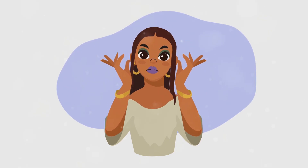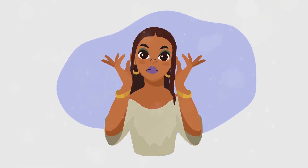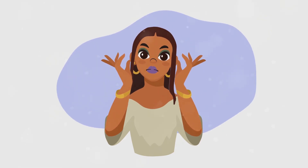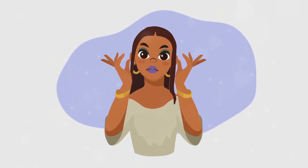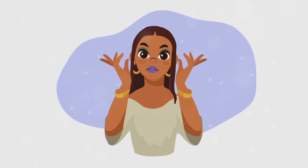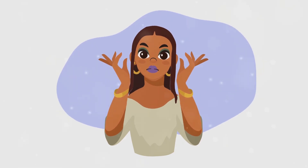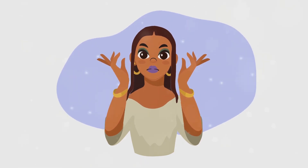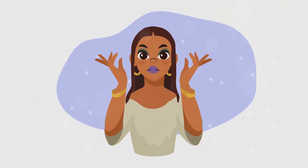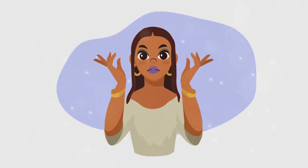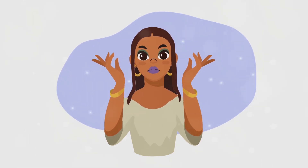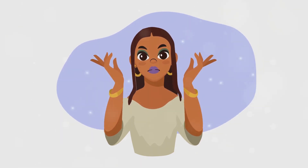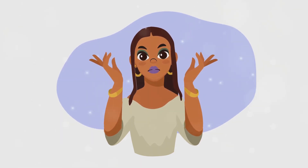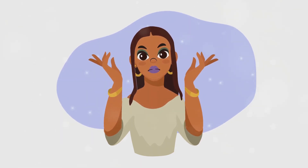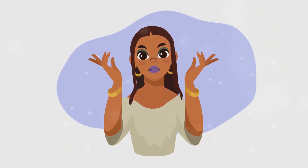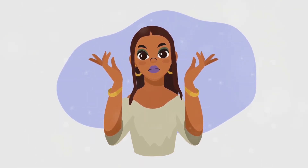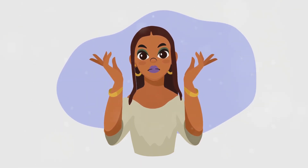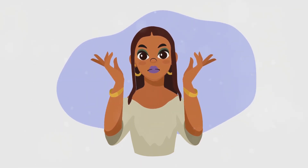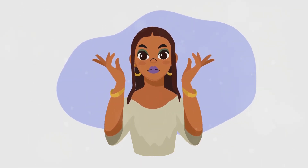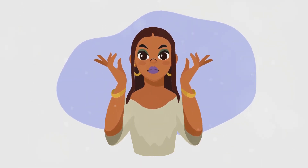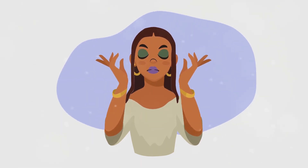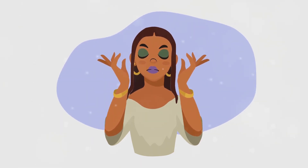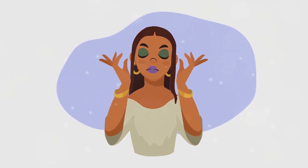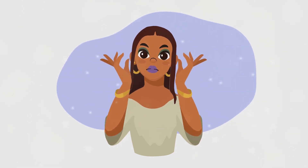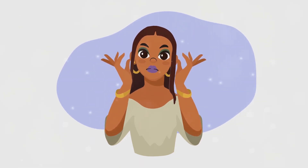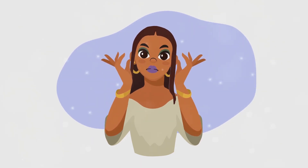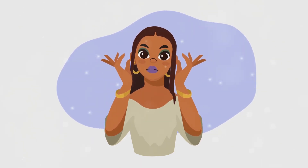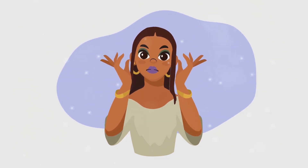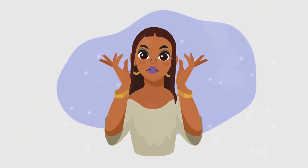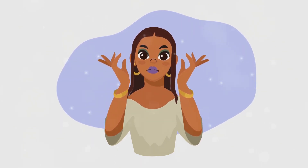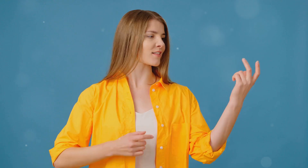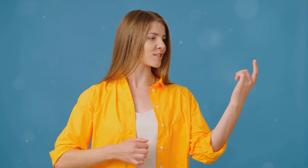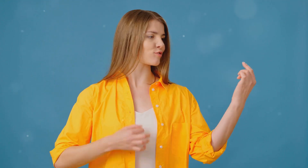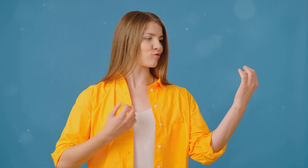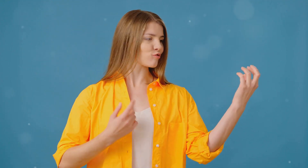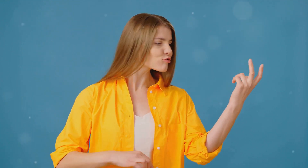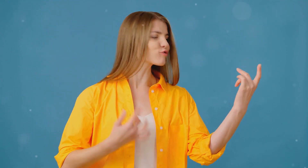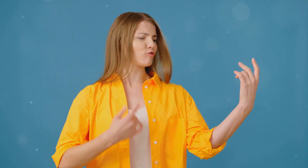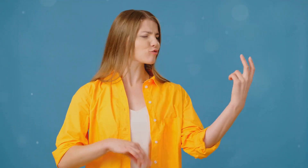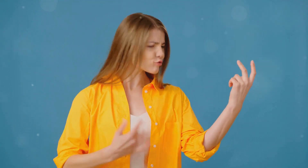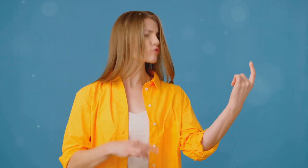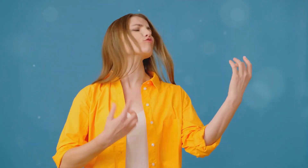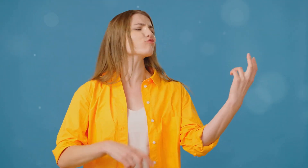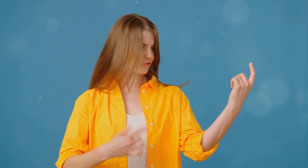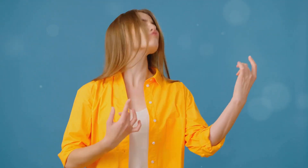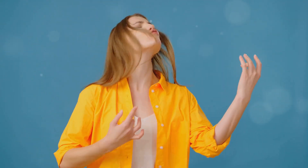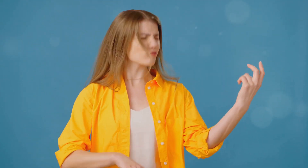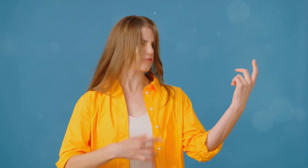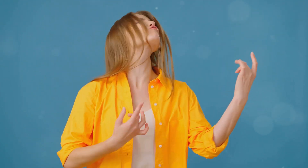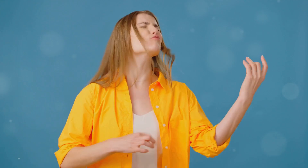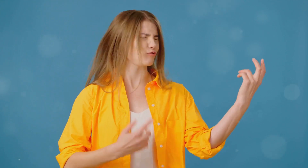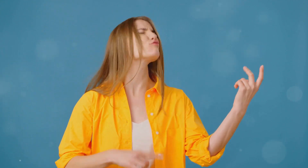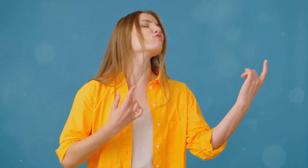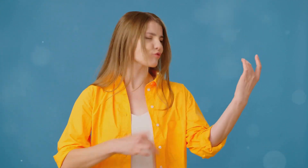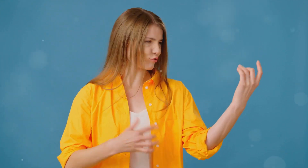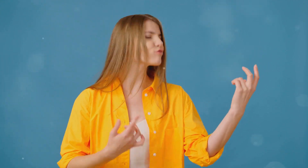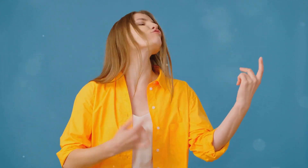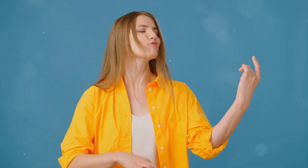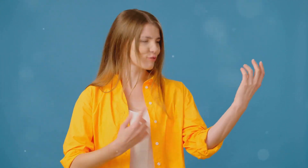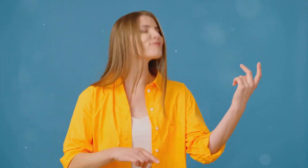surprise, creating a visual cue that something unexpected has occurred. Using your shoulders, head, and torso can add emphasis and clarity to